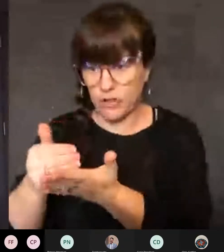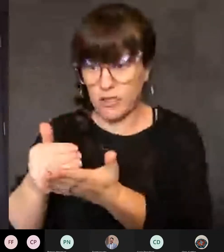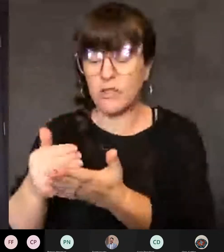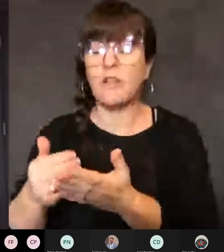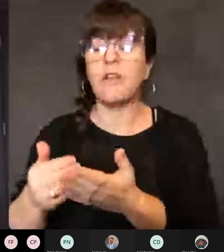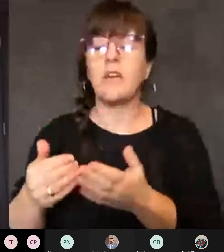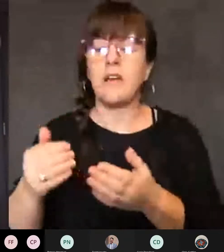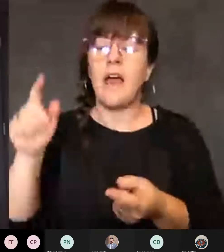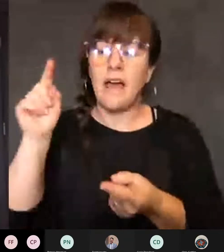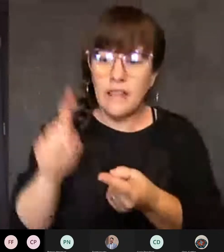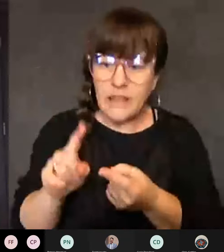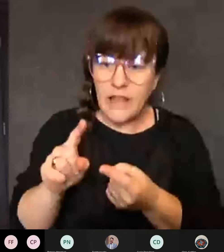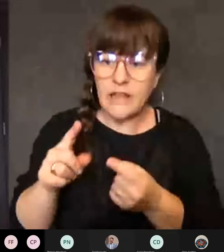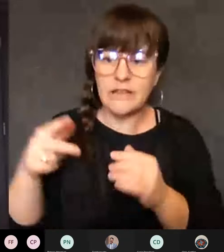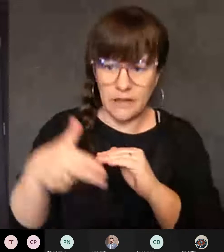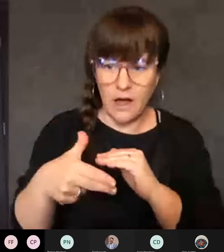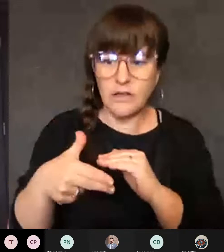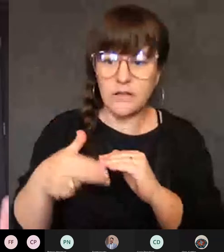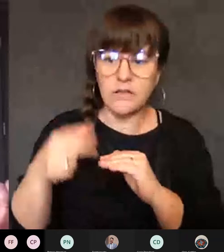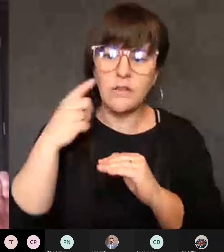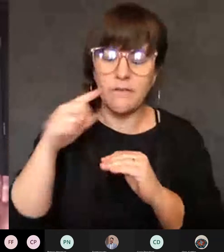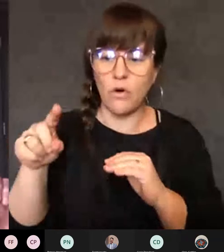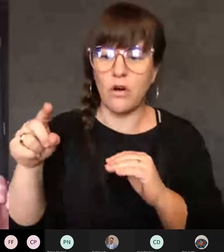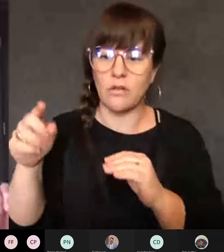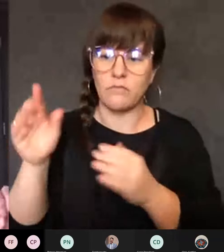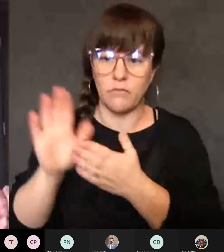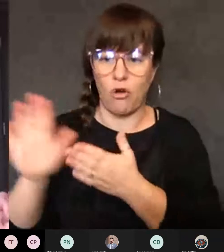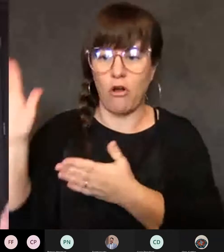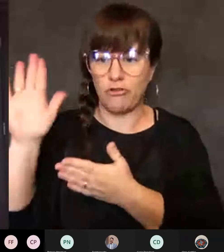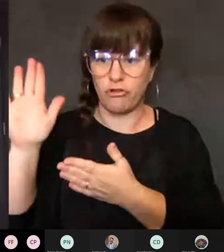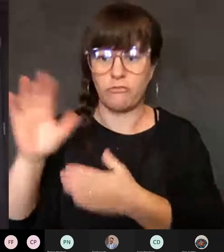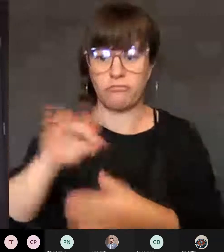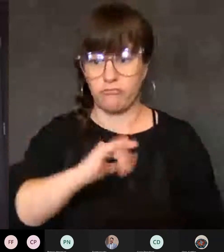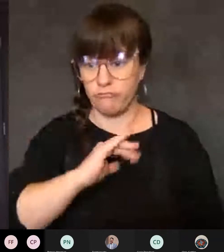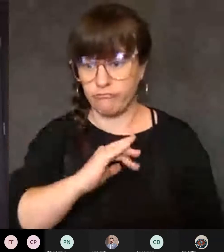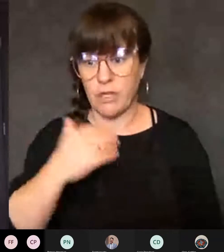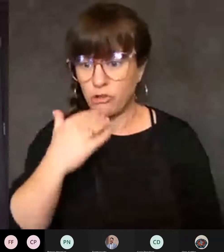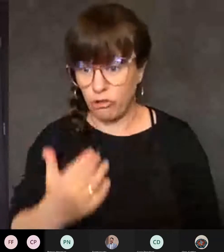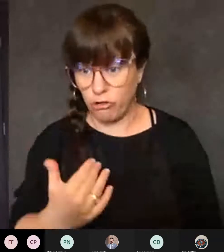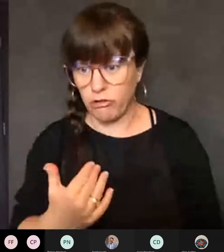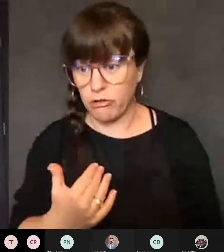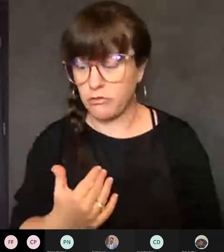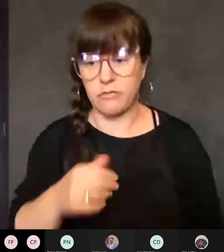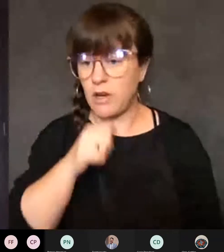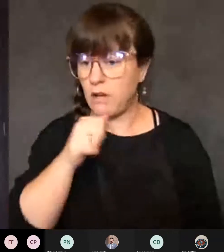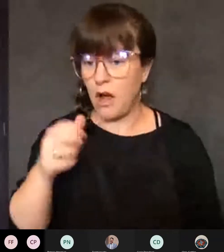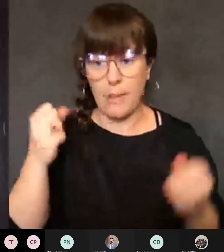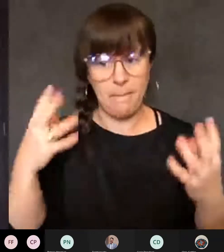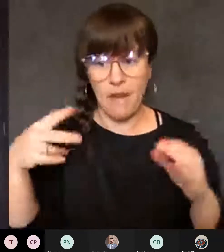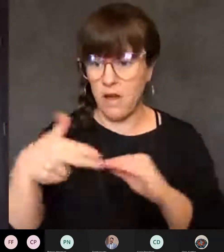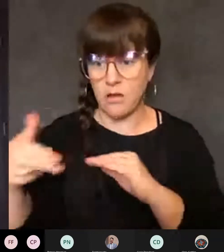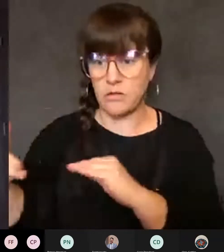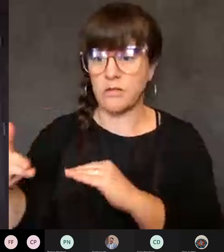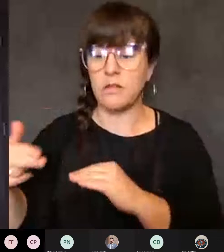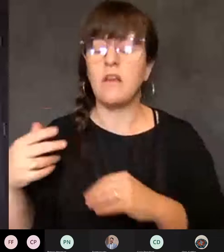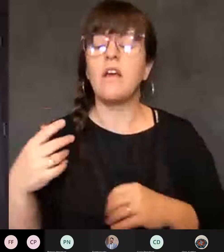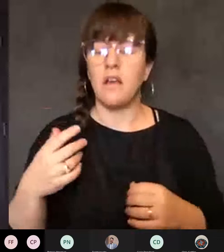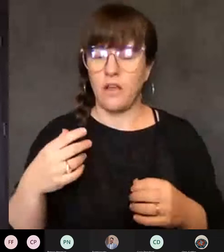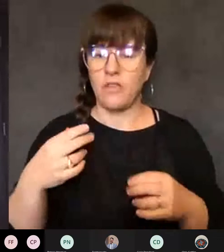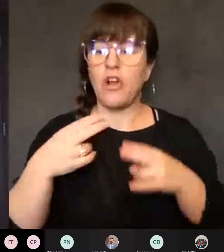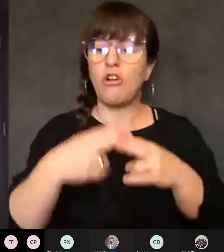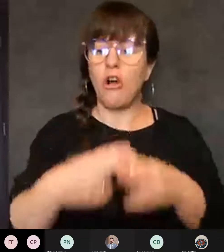really didn't have cuts for higher education. And there is a lot of what they're referring to as one-time money